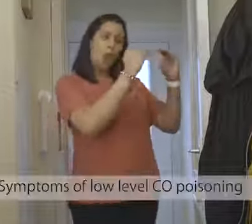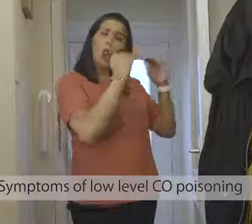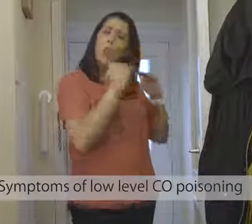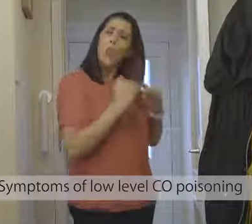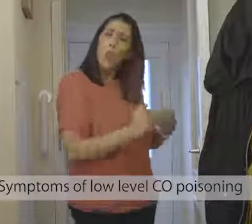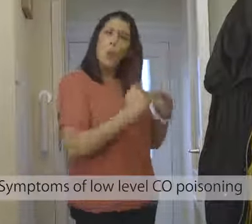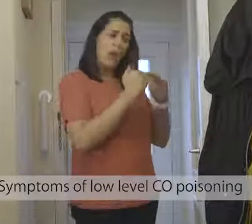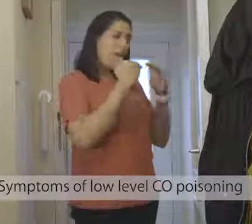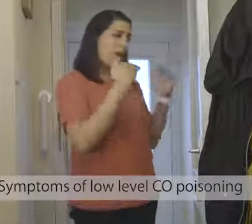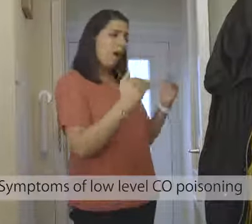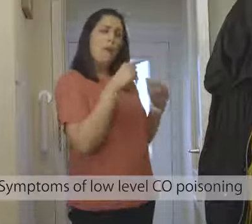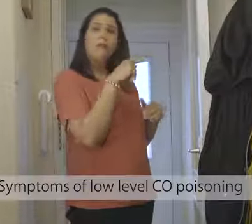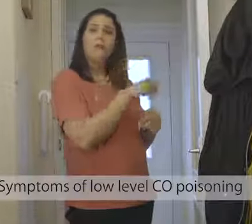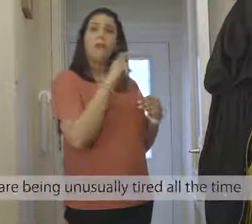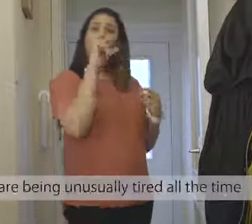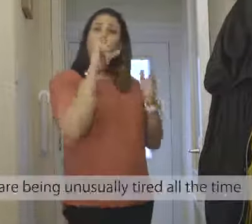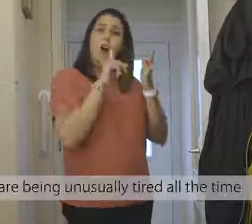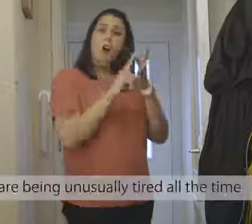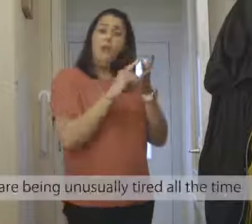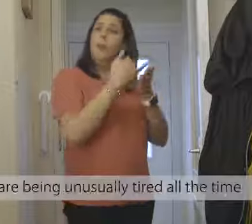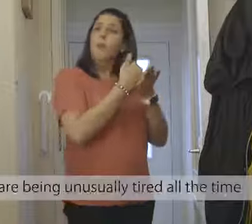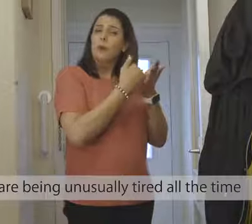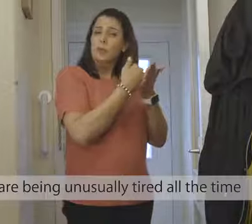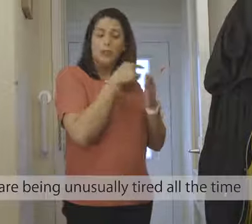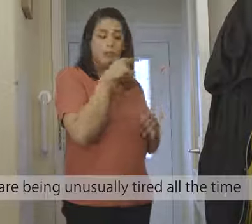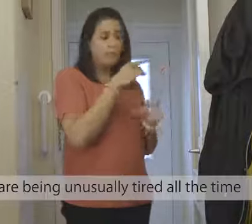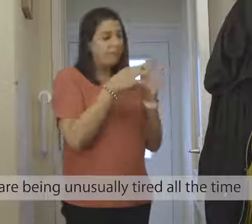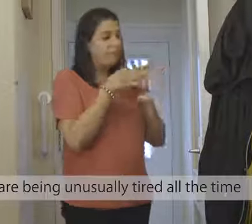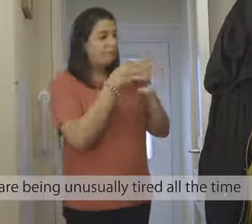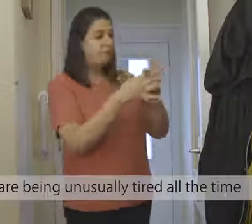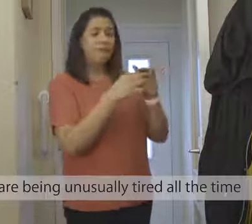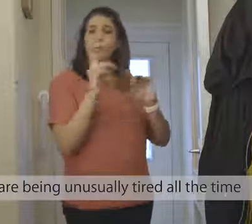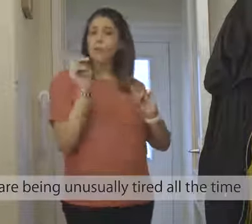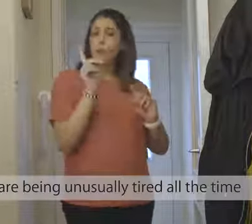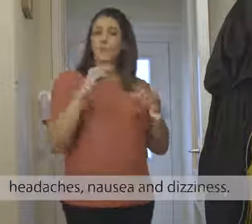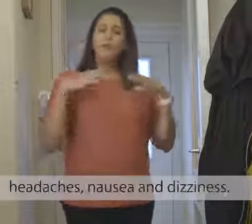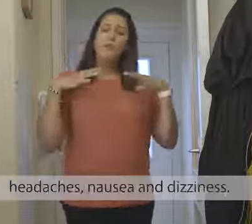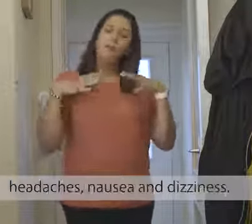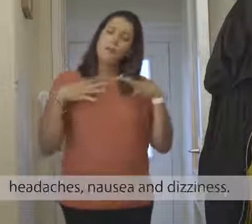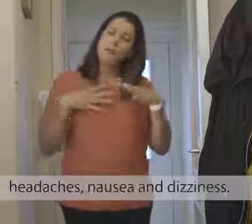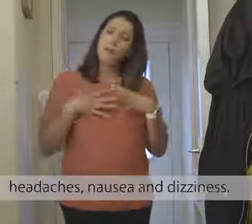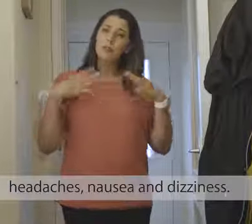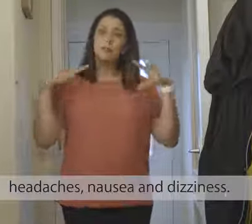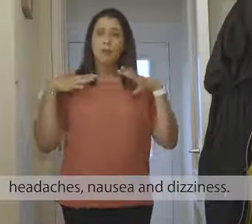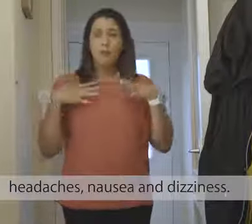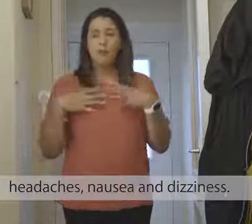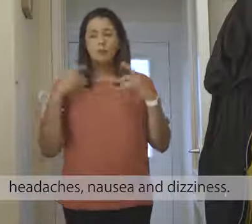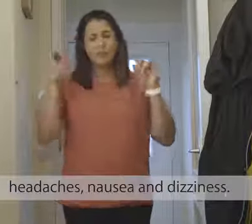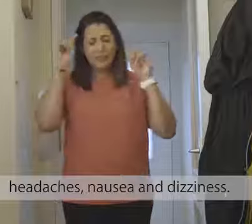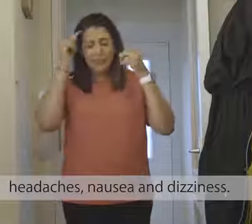Symptoms of low-level CO poisoning are being unusually tired all the time, headaches, nausea, and